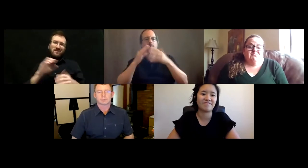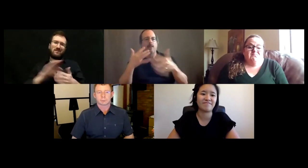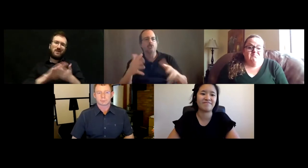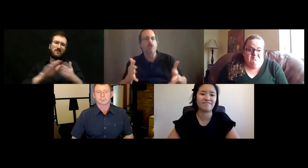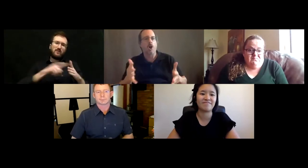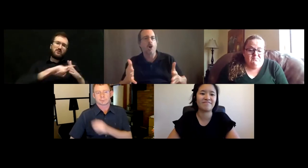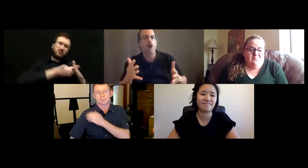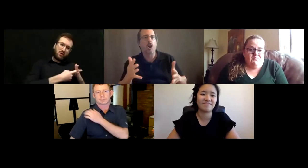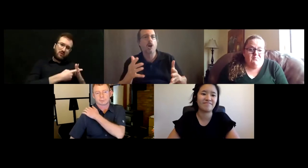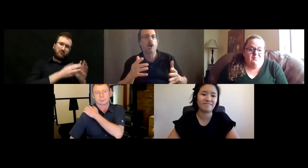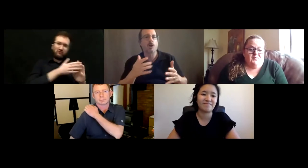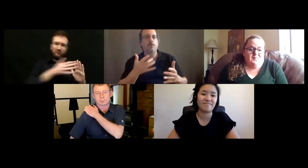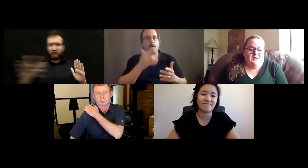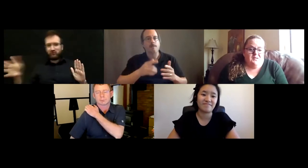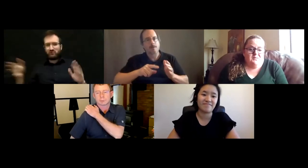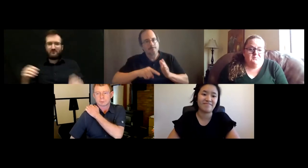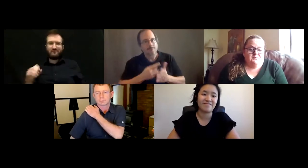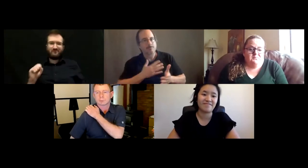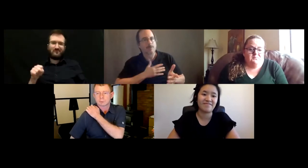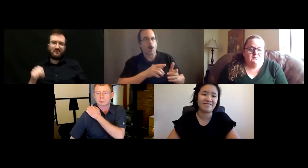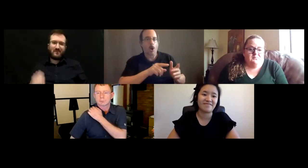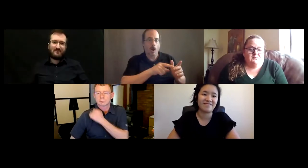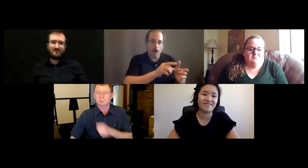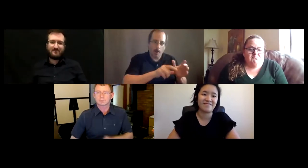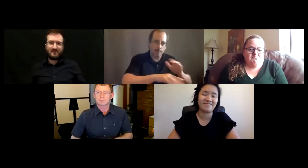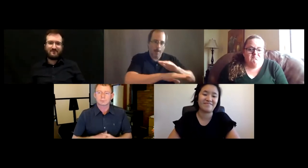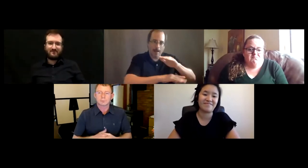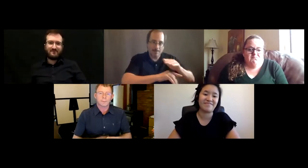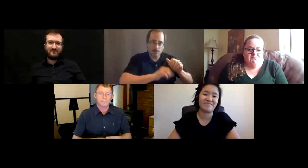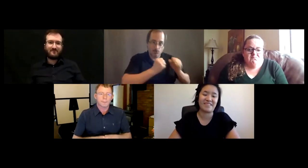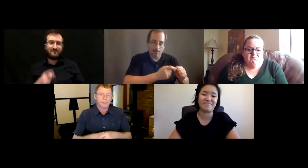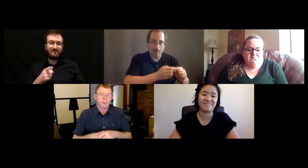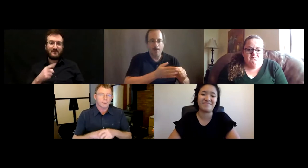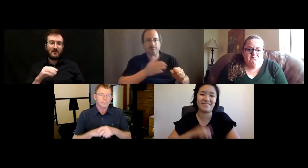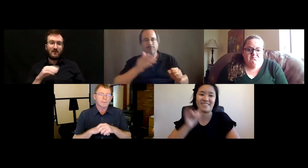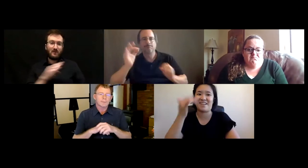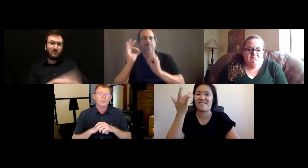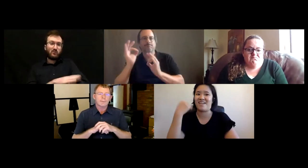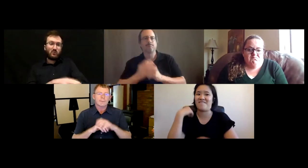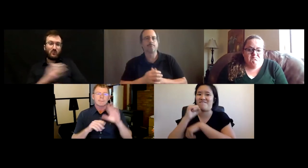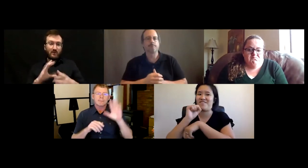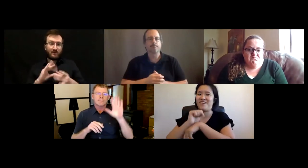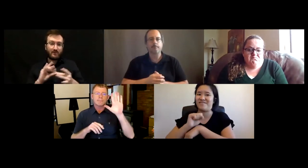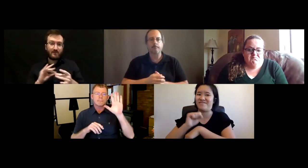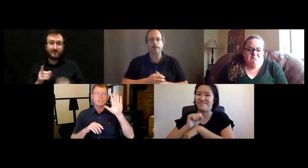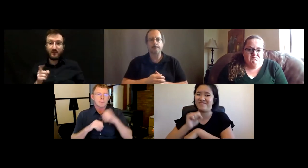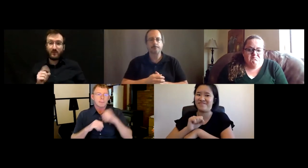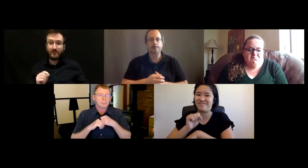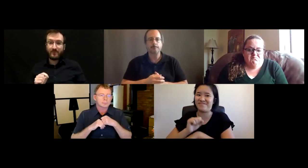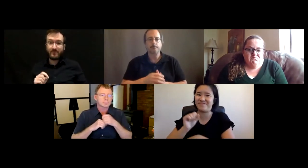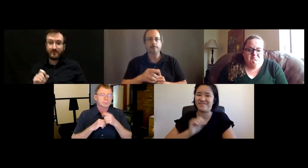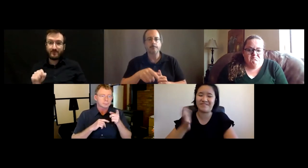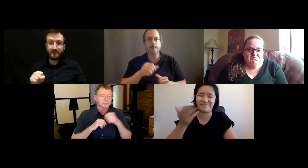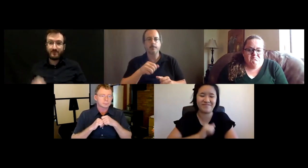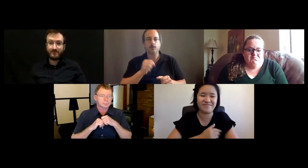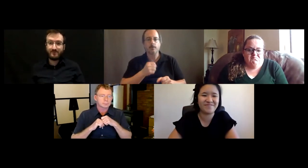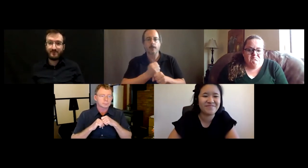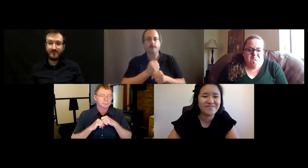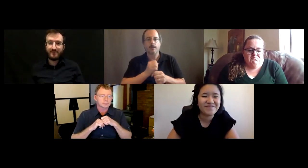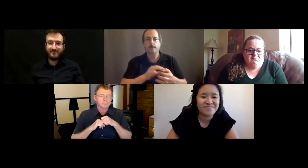the children grow up, they don't have to deal with all of the frustrations and barriers when they get out into the real world. Bruce, would you